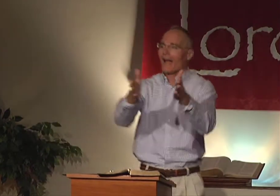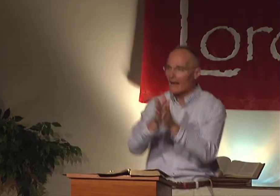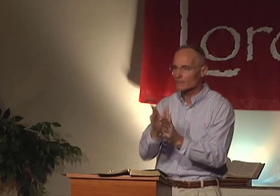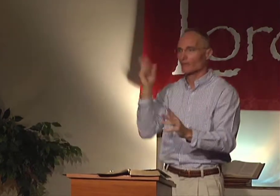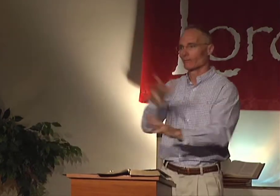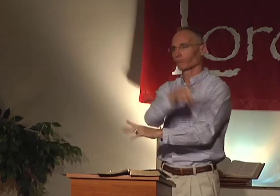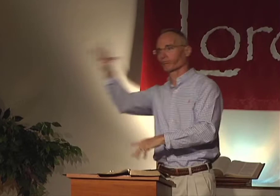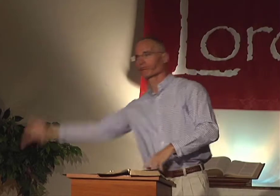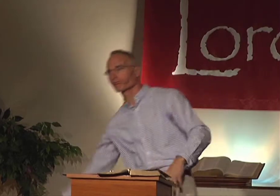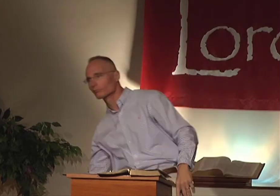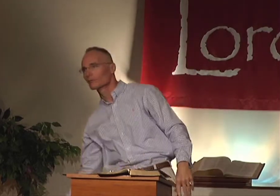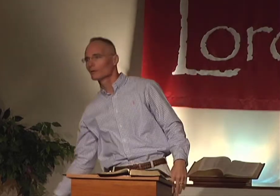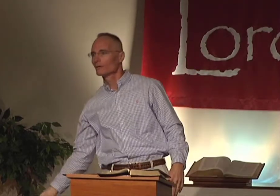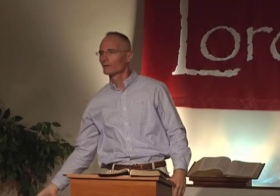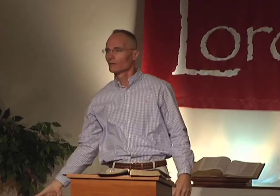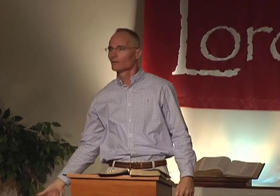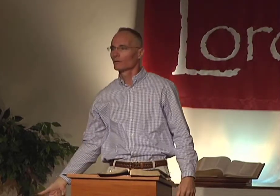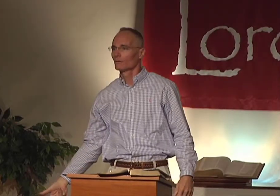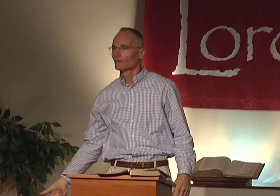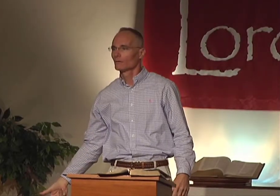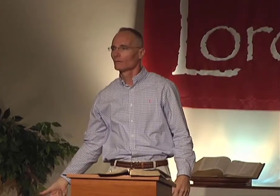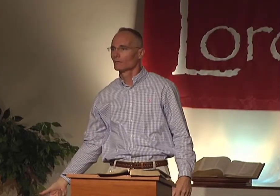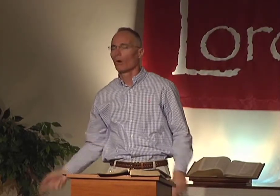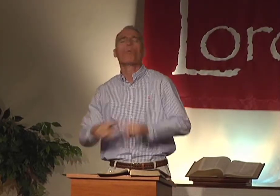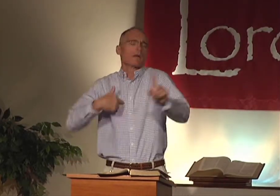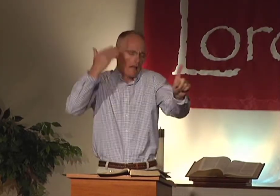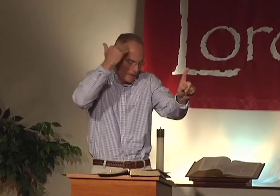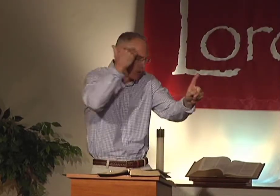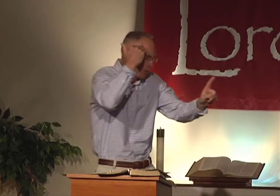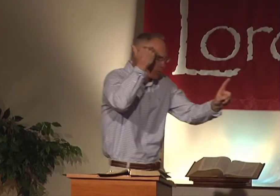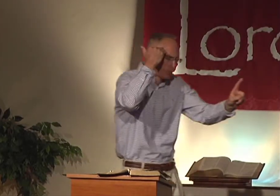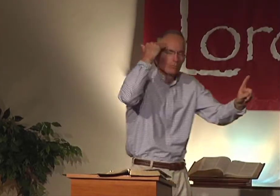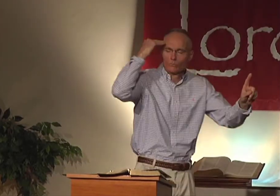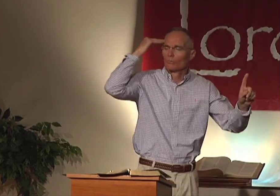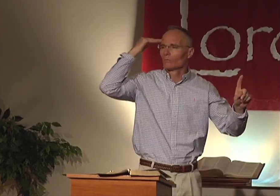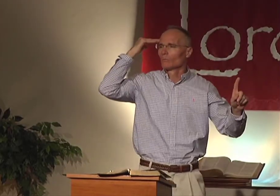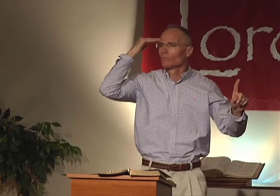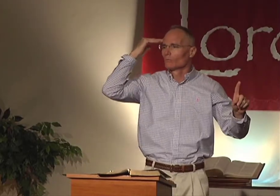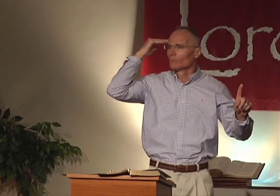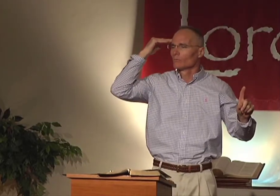We're asking for trouble. We're asking to go off the road there. And I know